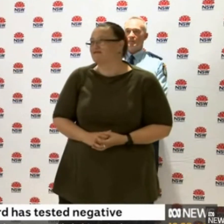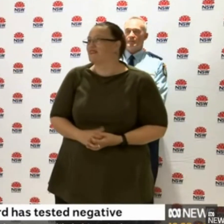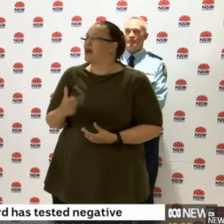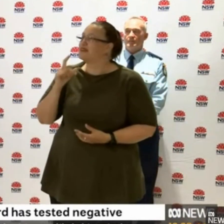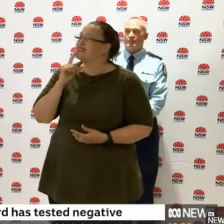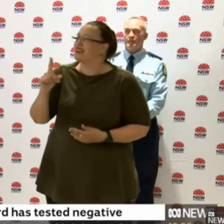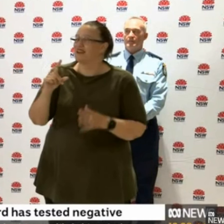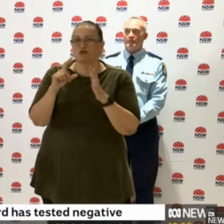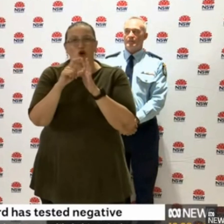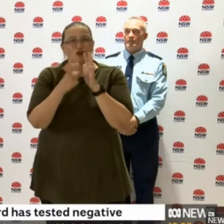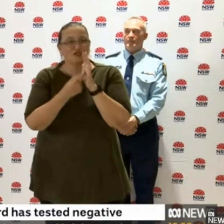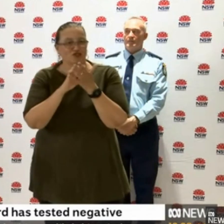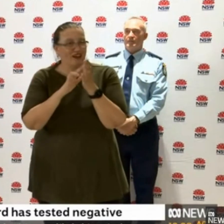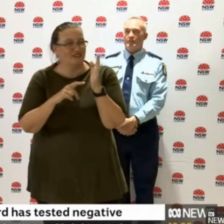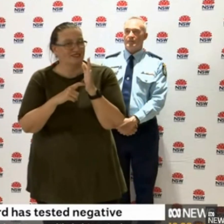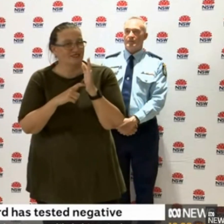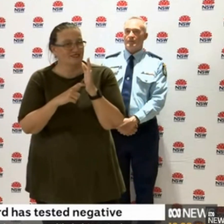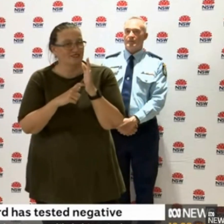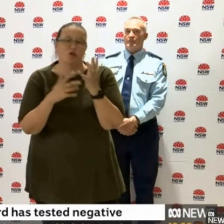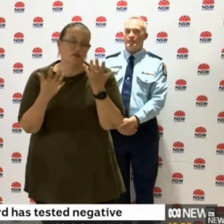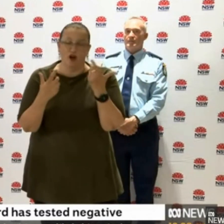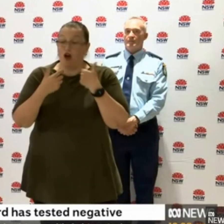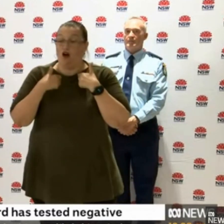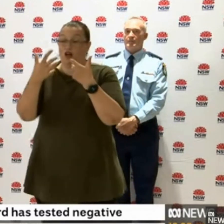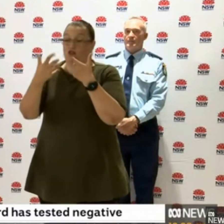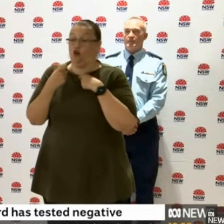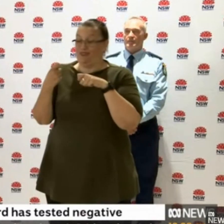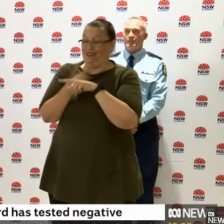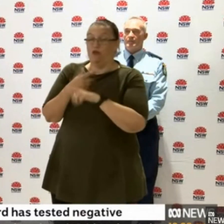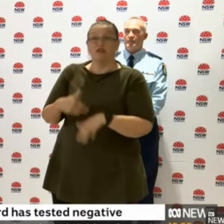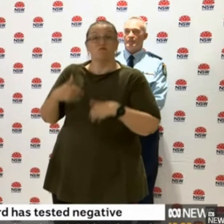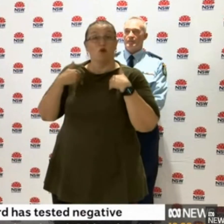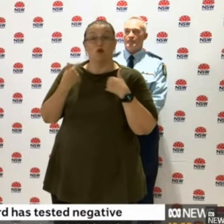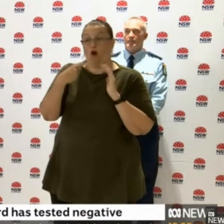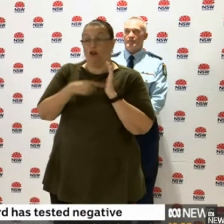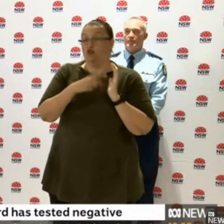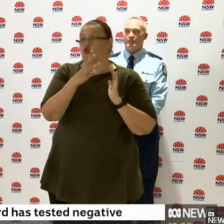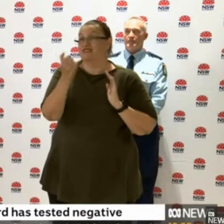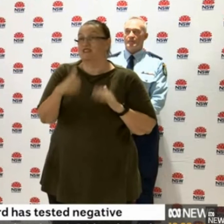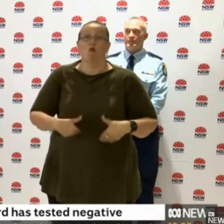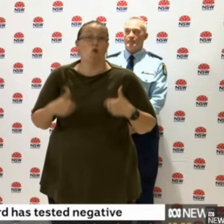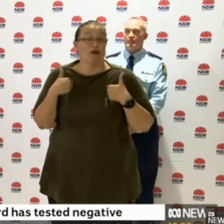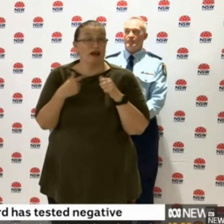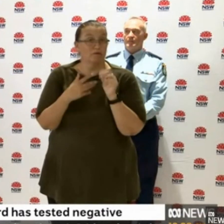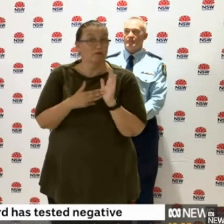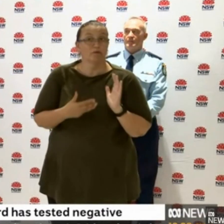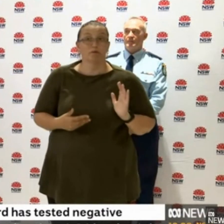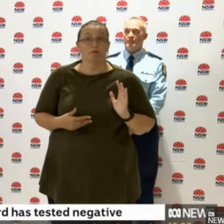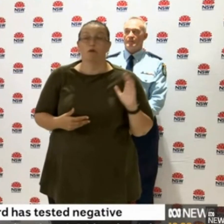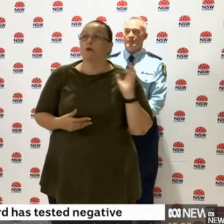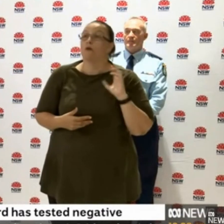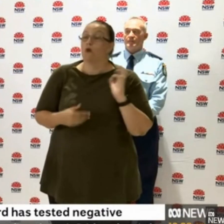Dr. Chant, I mean, I literally got the email, I think, at 1:36 a.m. this morning,